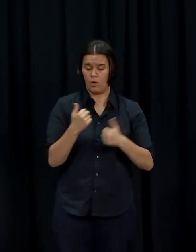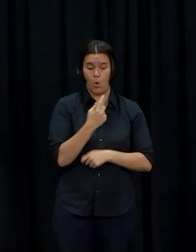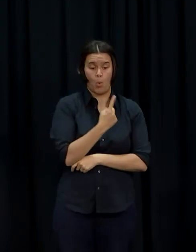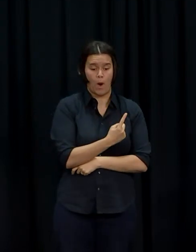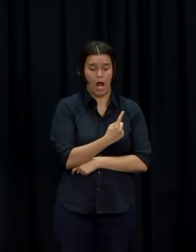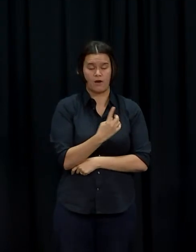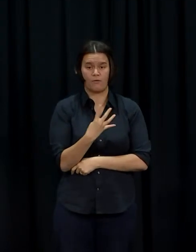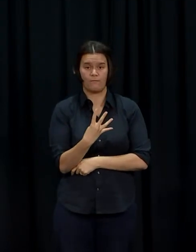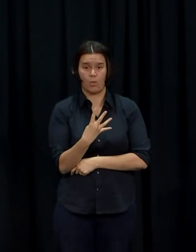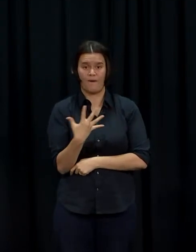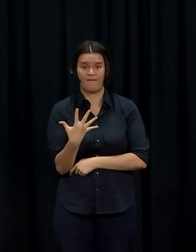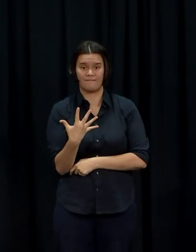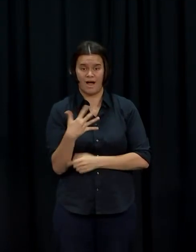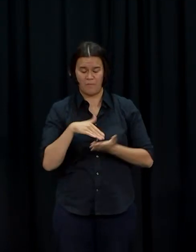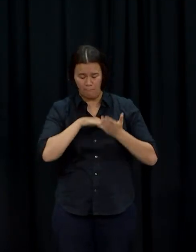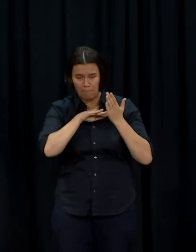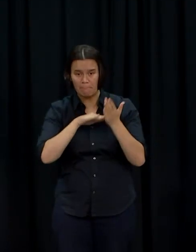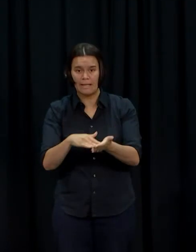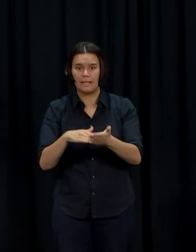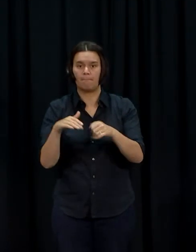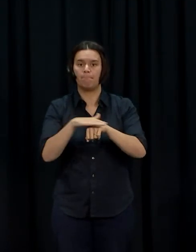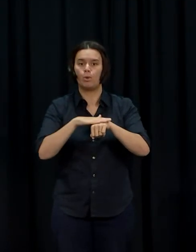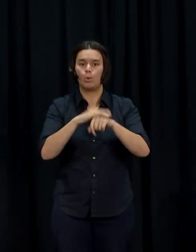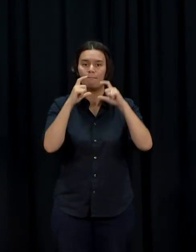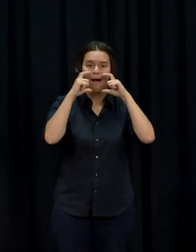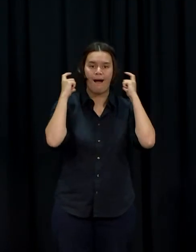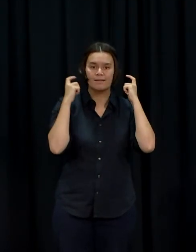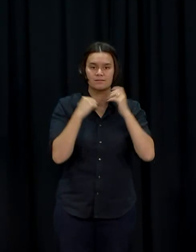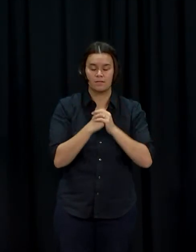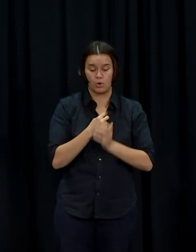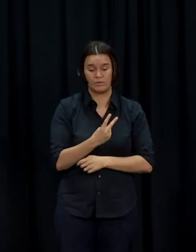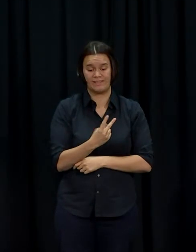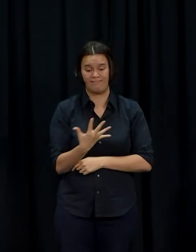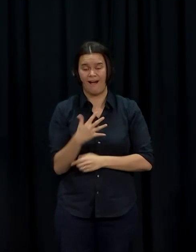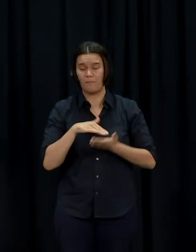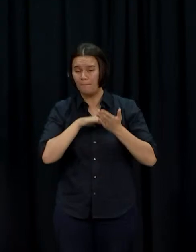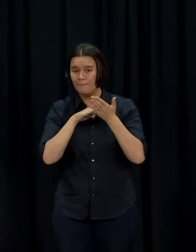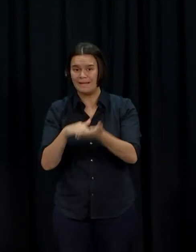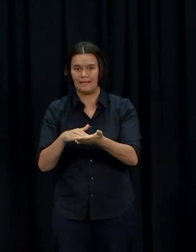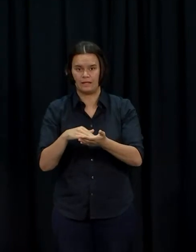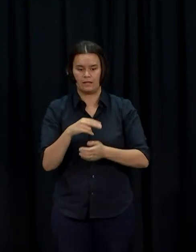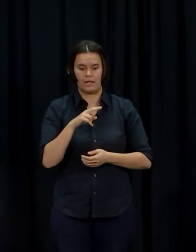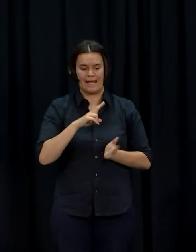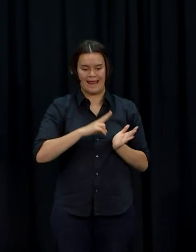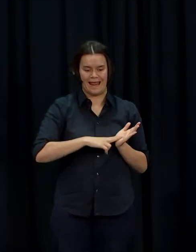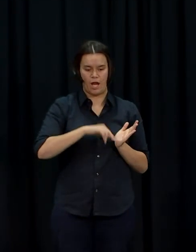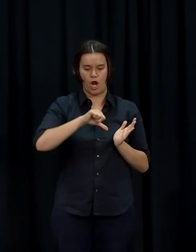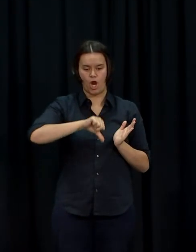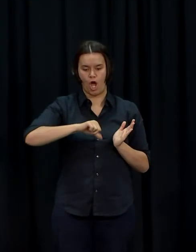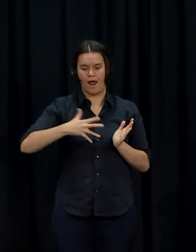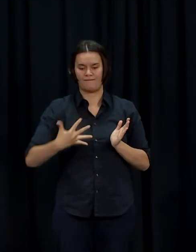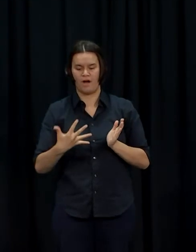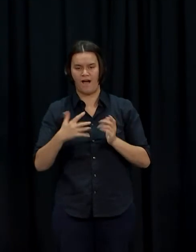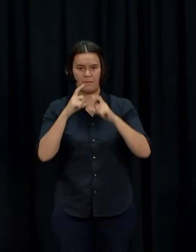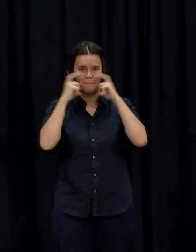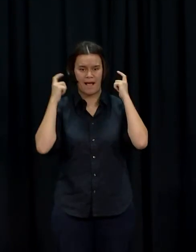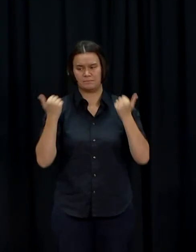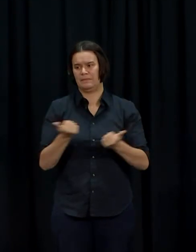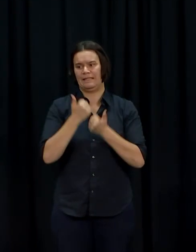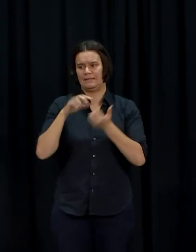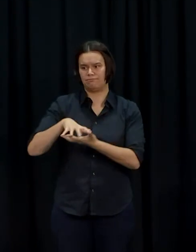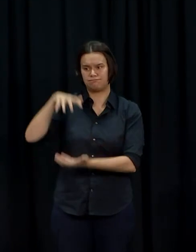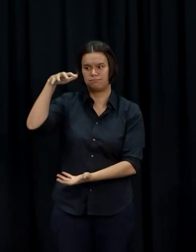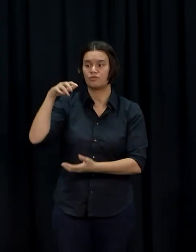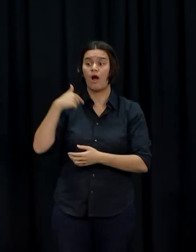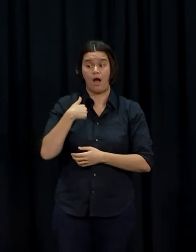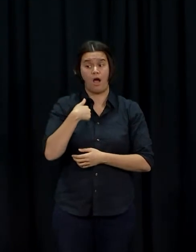masks, the ones like you're wearing there today, 25 million N95 masks, and plenty of our other PPE stock. So I'll ask the team to